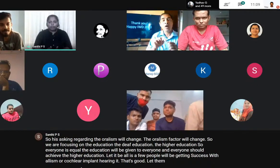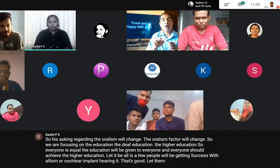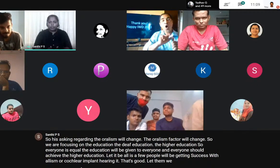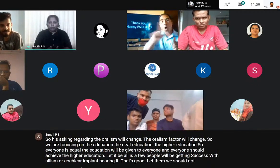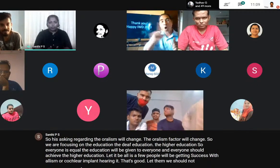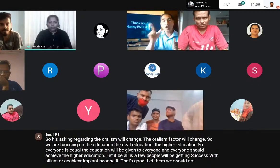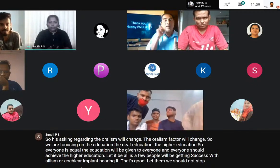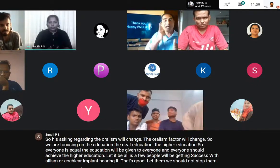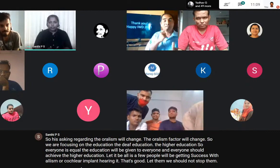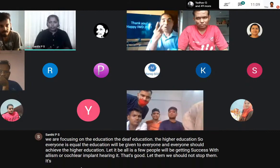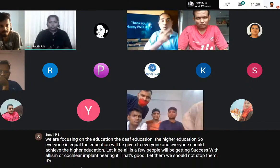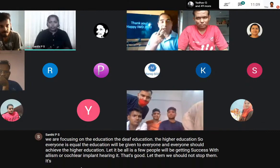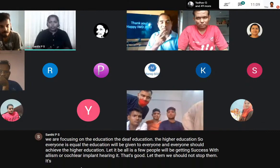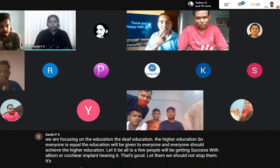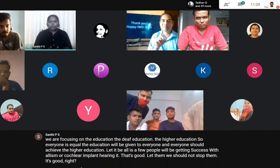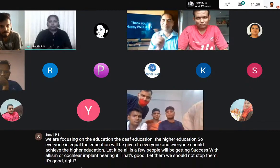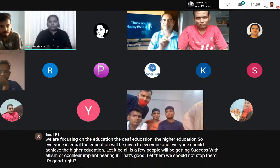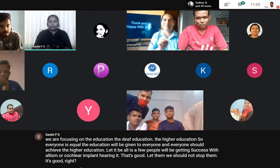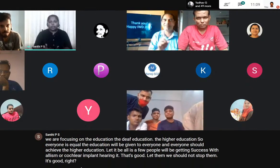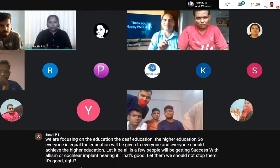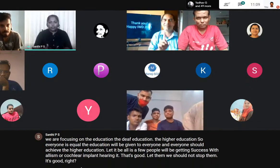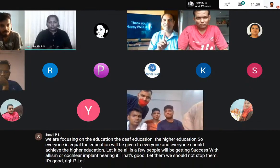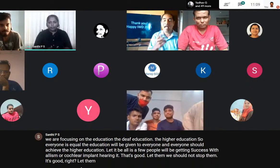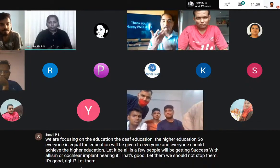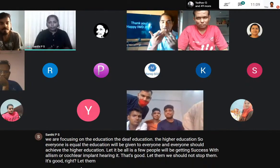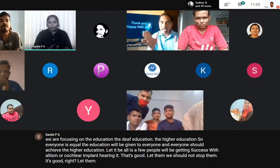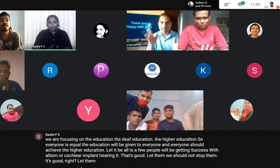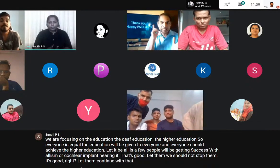It's good, right? Let them continue with that.